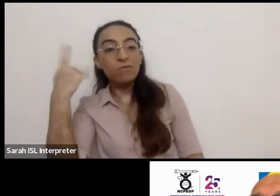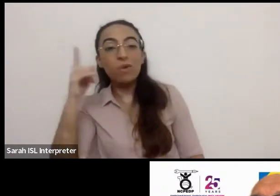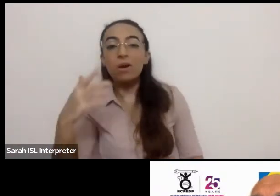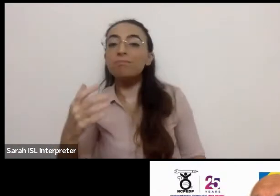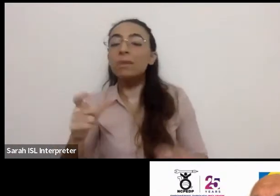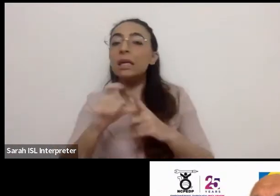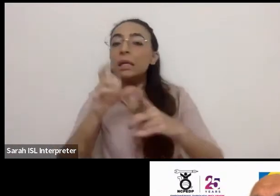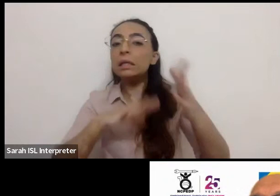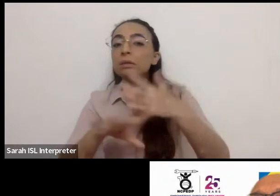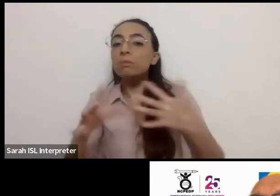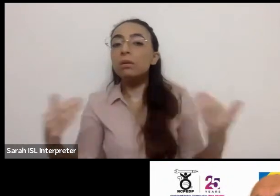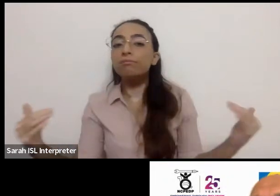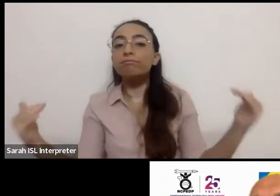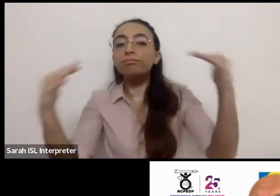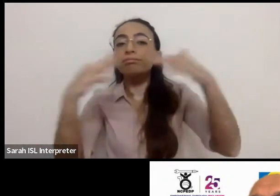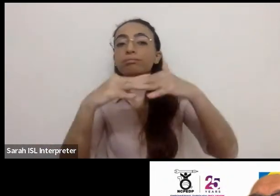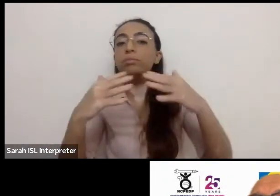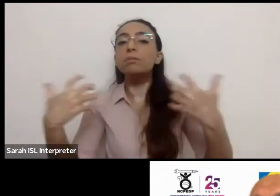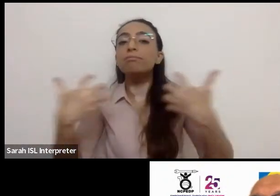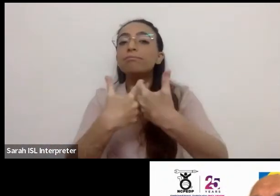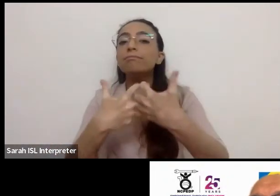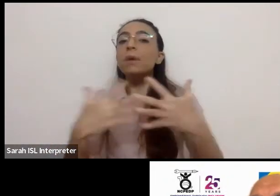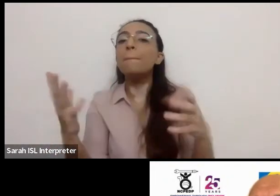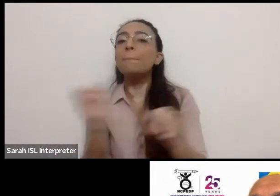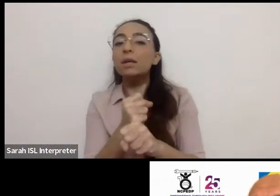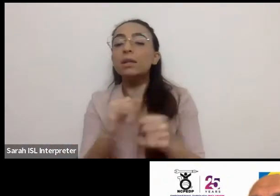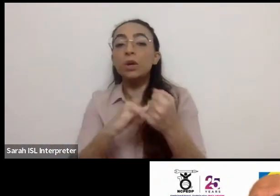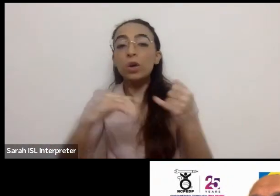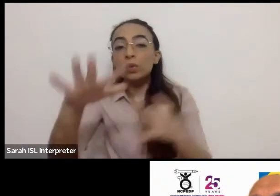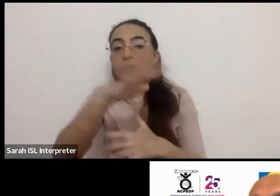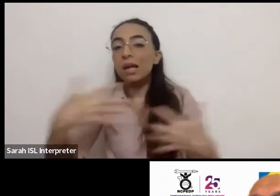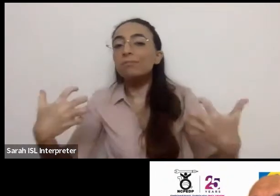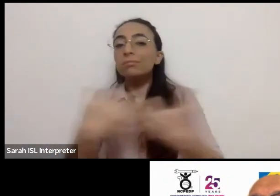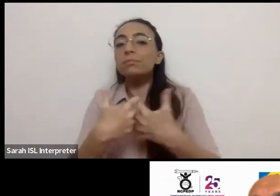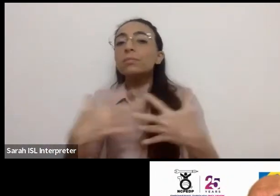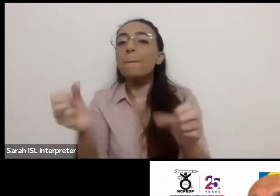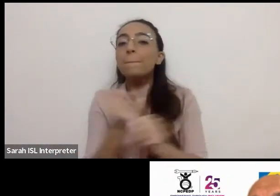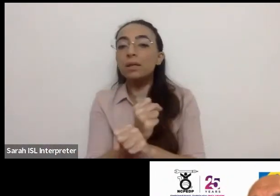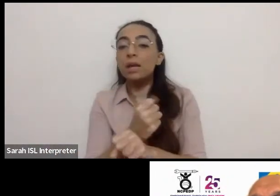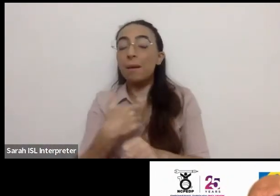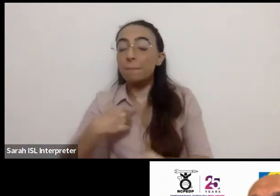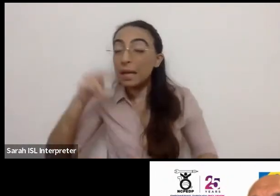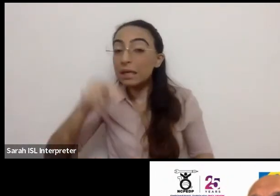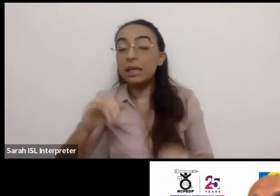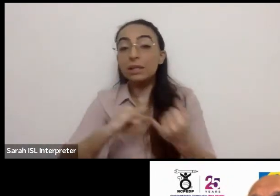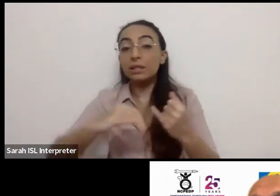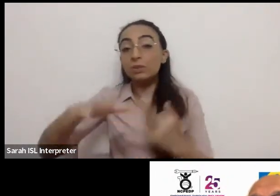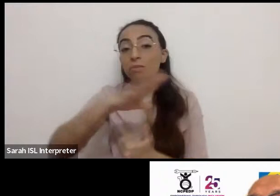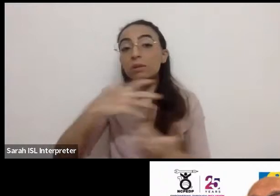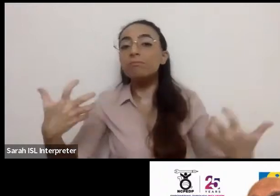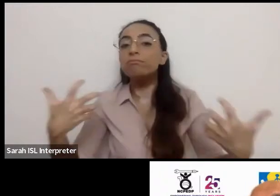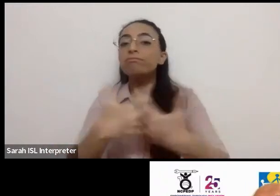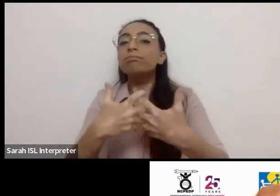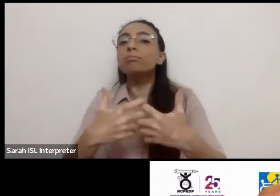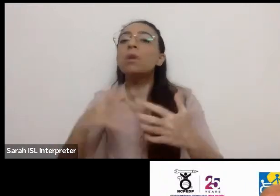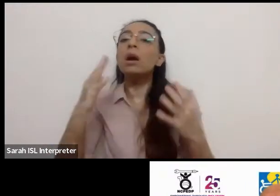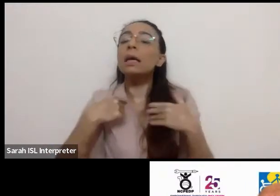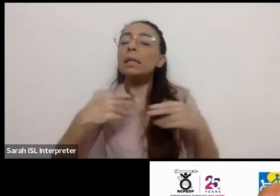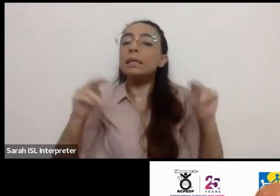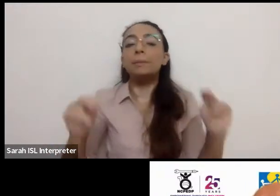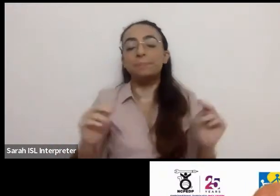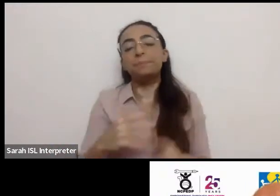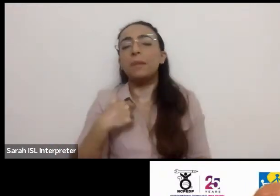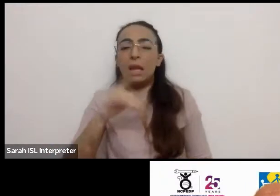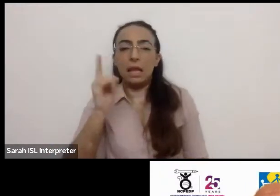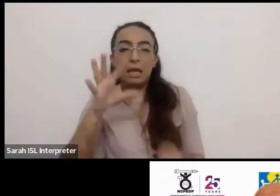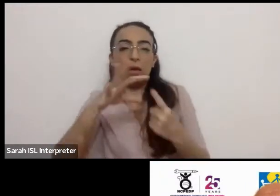mainstreamized and well integrated into our societal systems, right? And how do we drive that agenda? And, if we just pick education as a subject, I